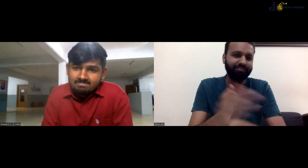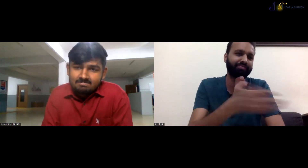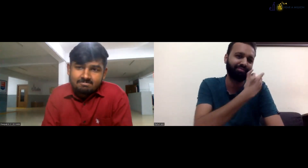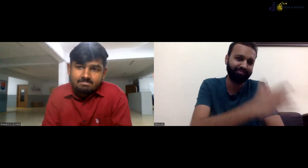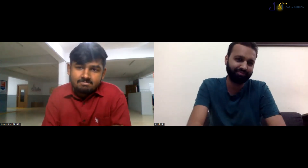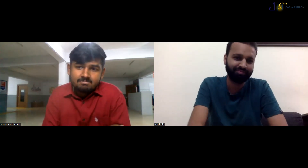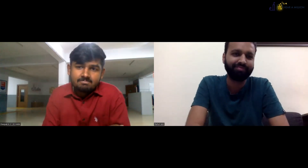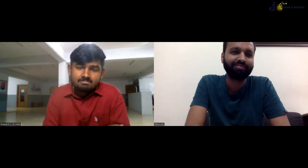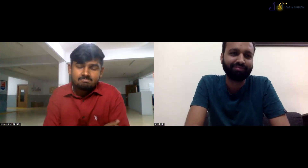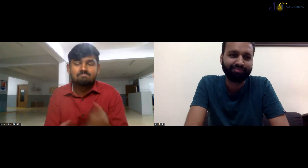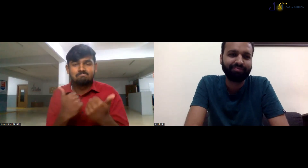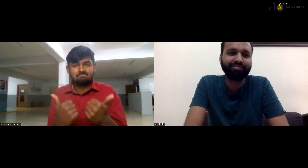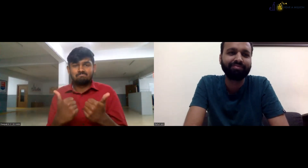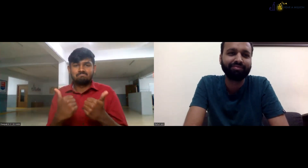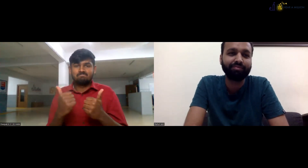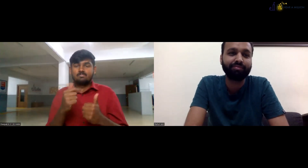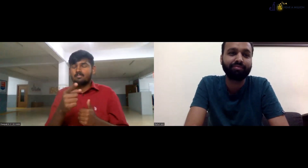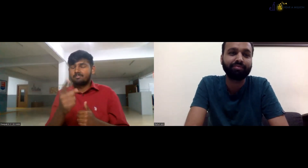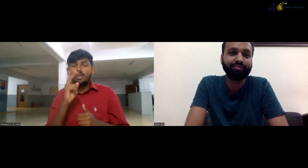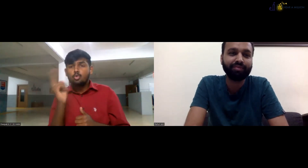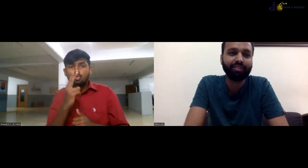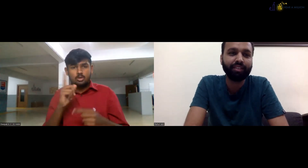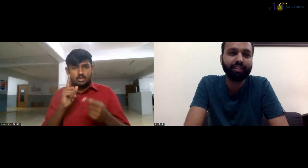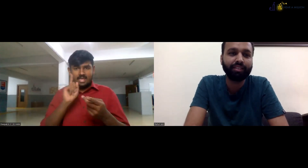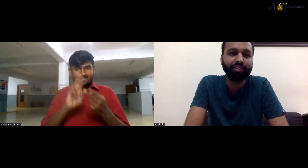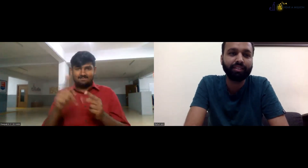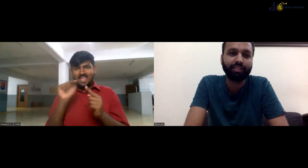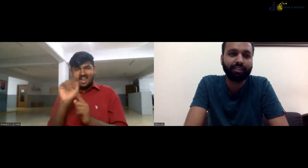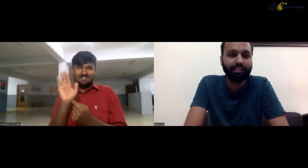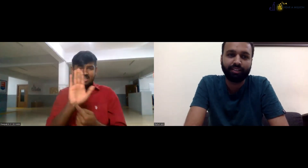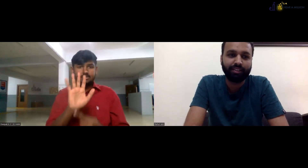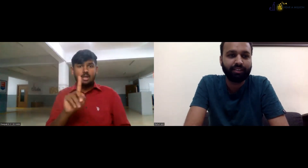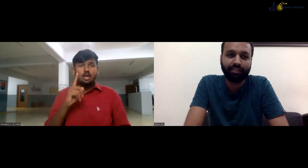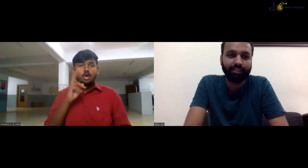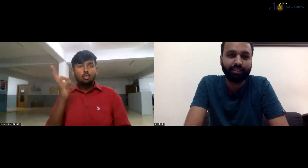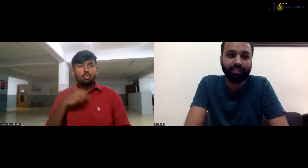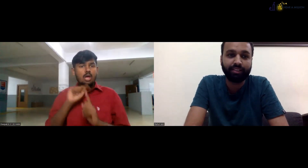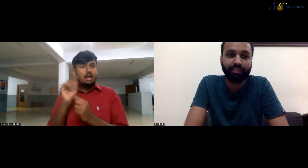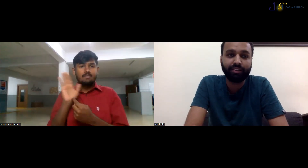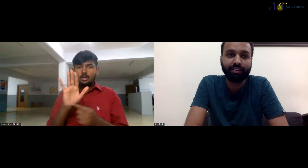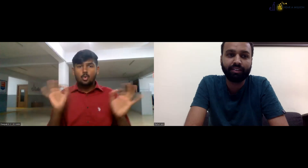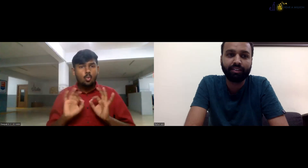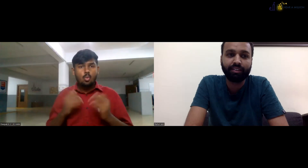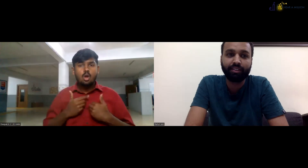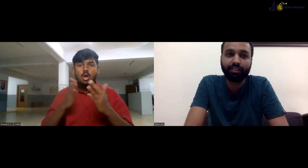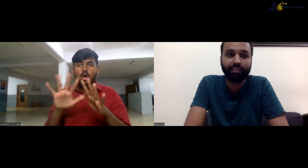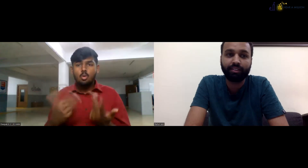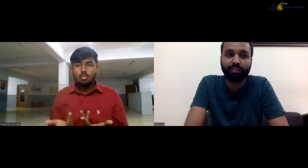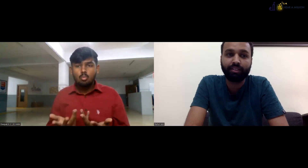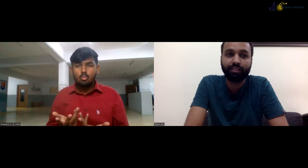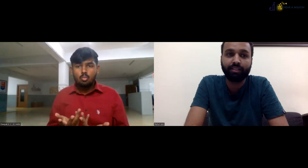to just escape and want to stay there or something like that. Yes, yeah, that's that. So with a